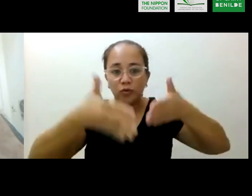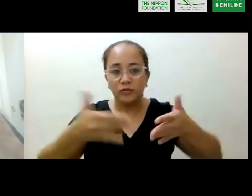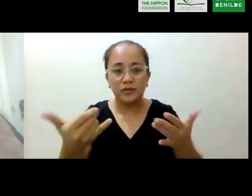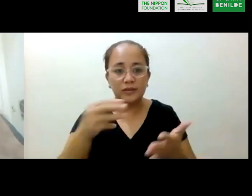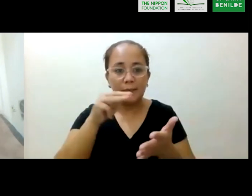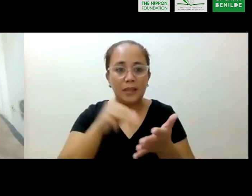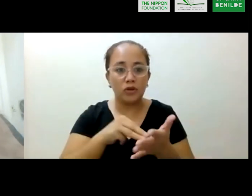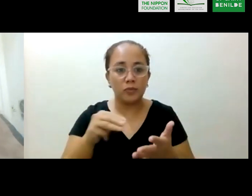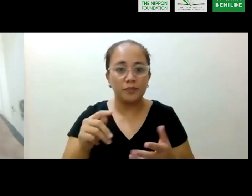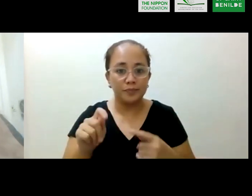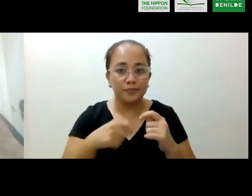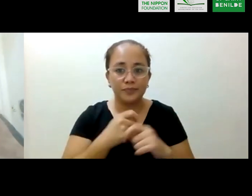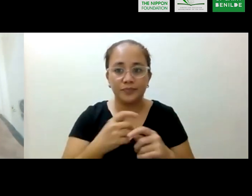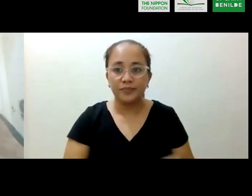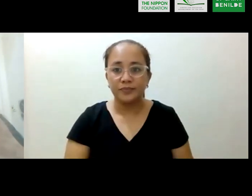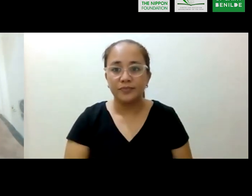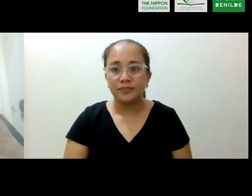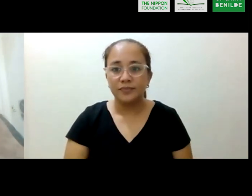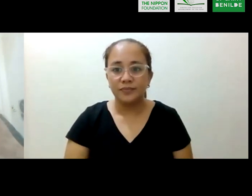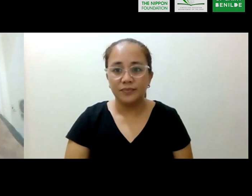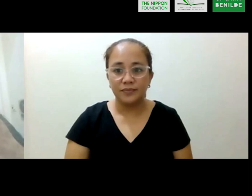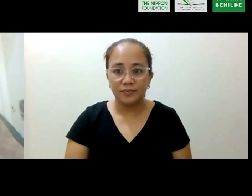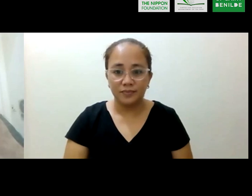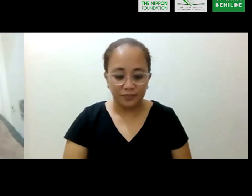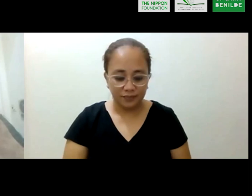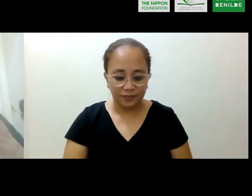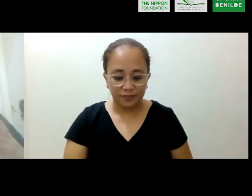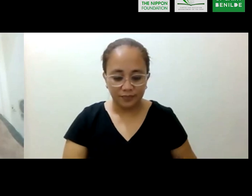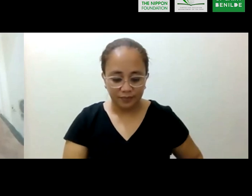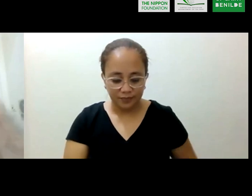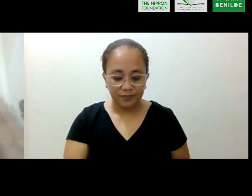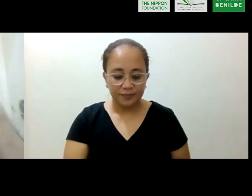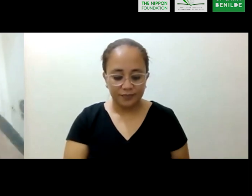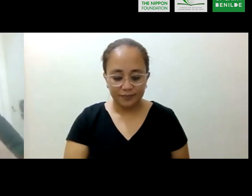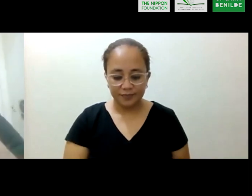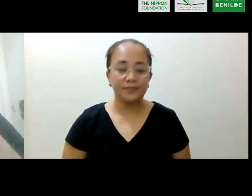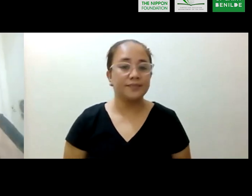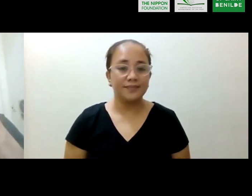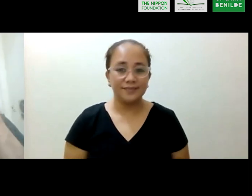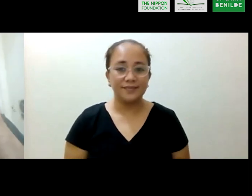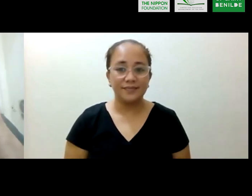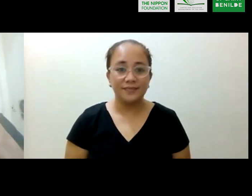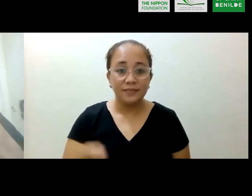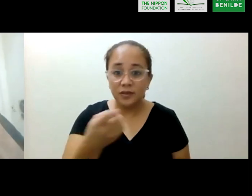So which lesson have we not done yet? Peeps is asking. Well,